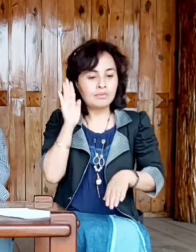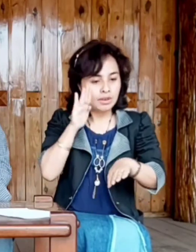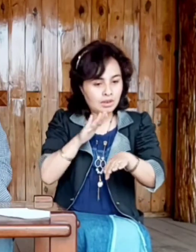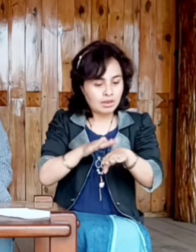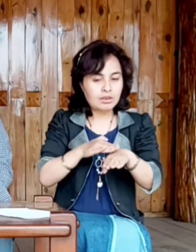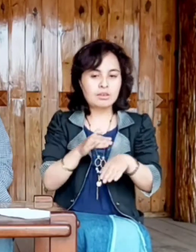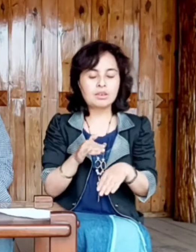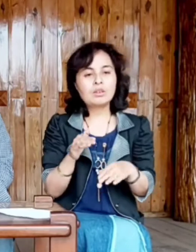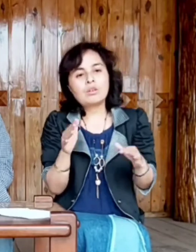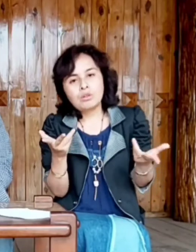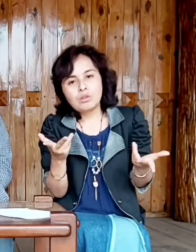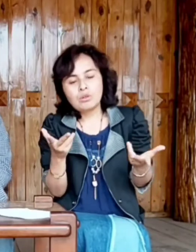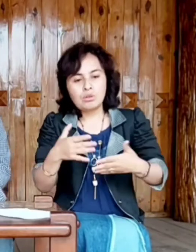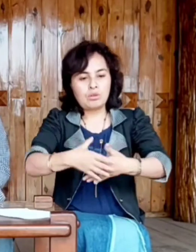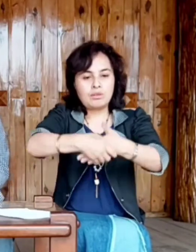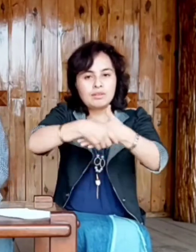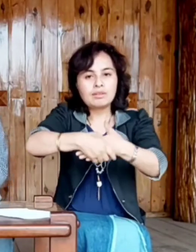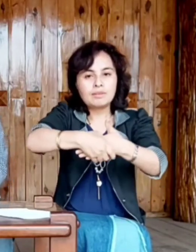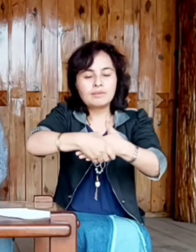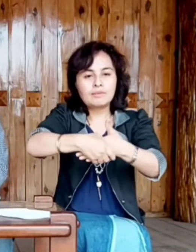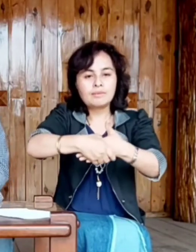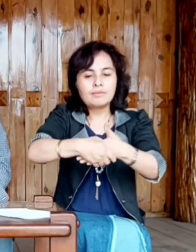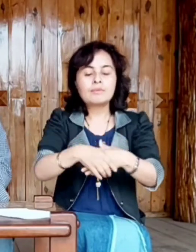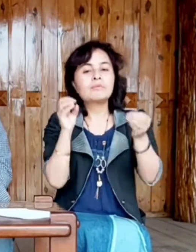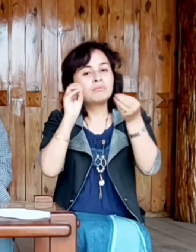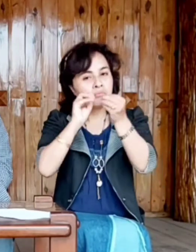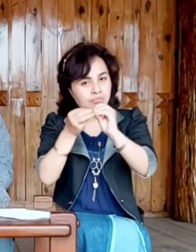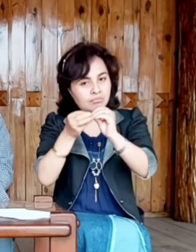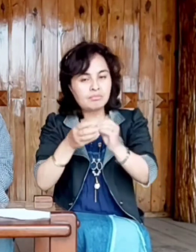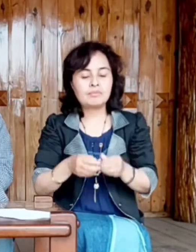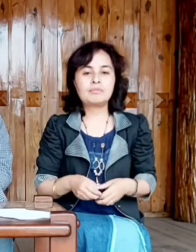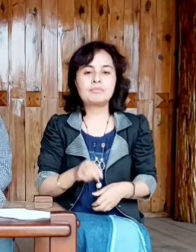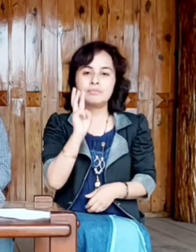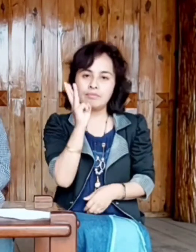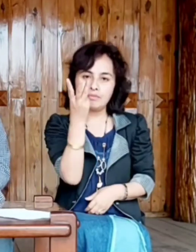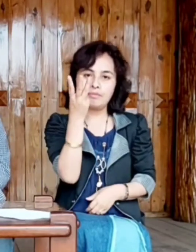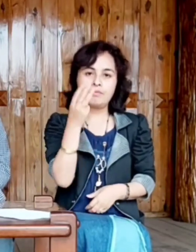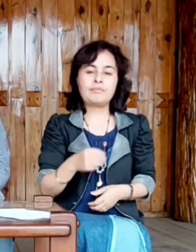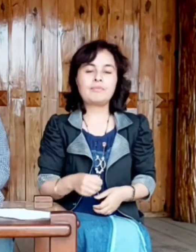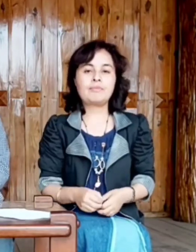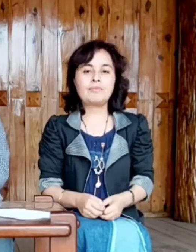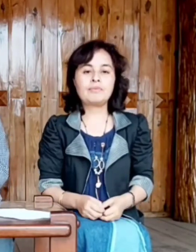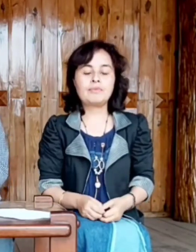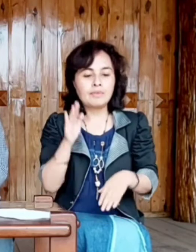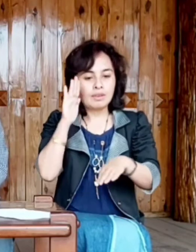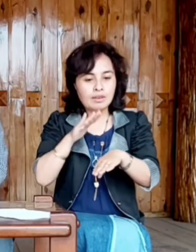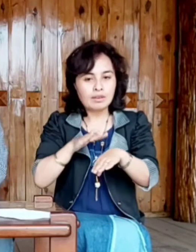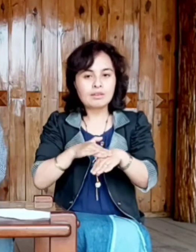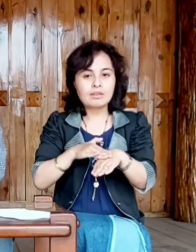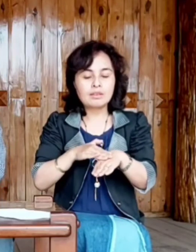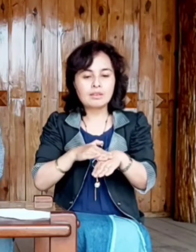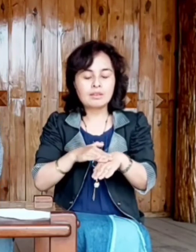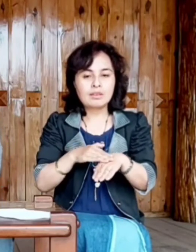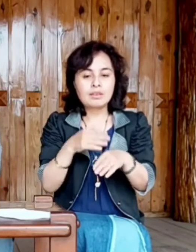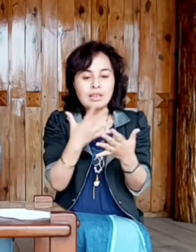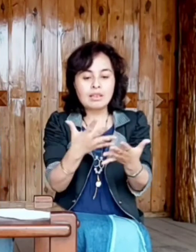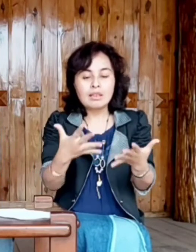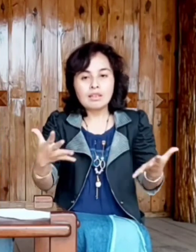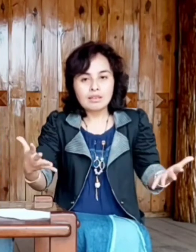touching or shaking hands or kissing. Number 3, touching an